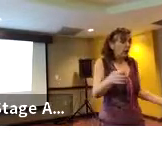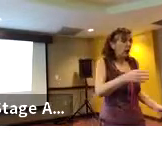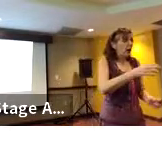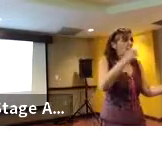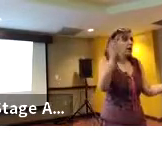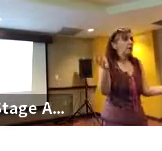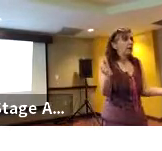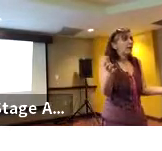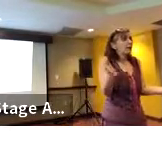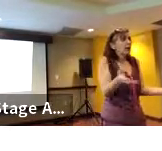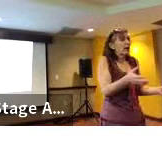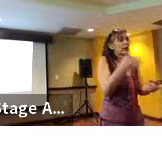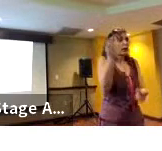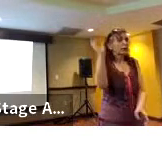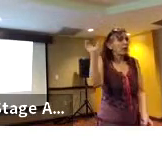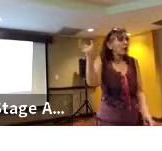types